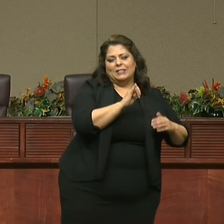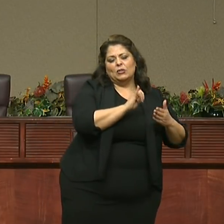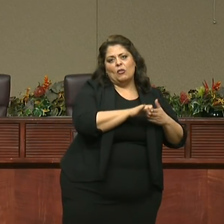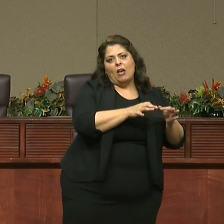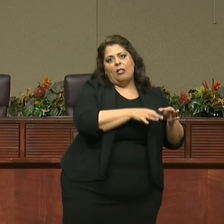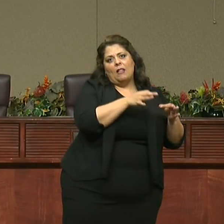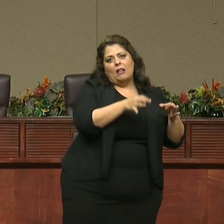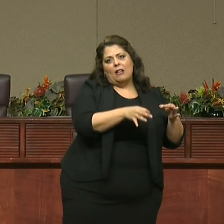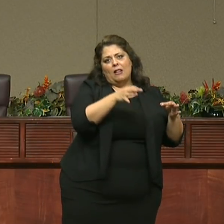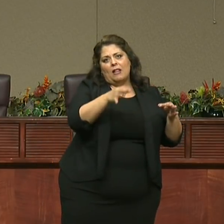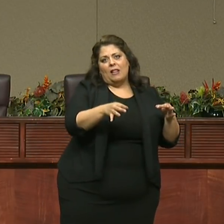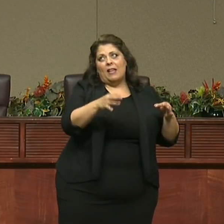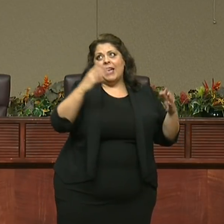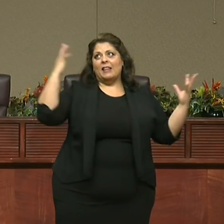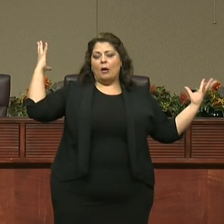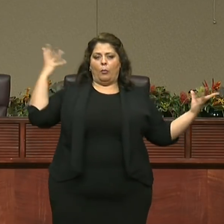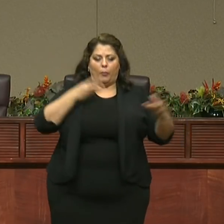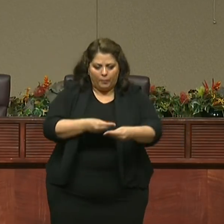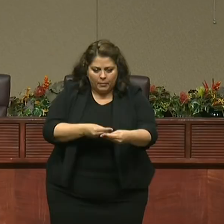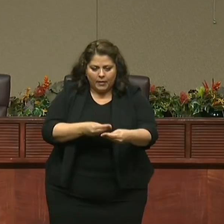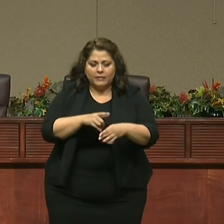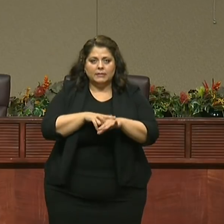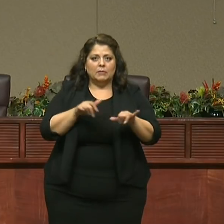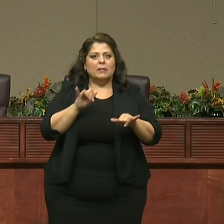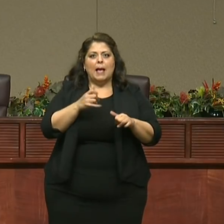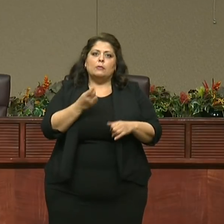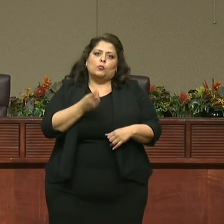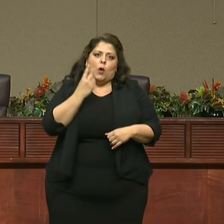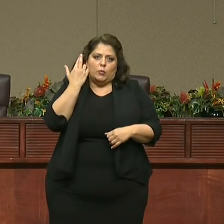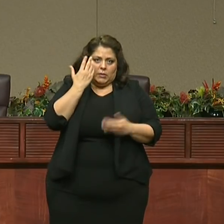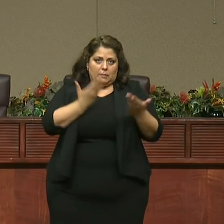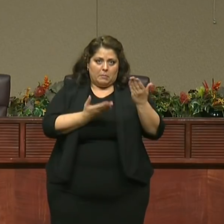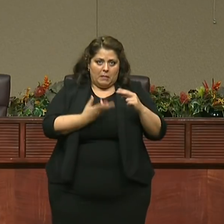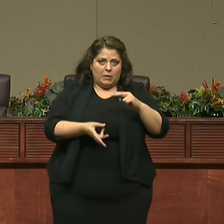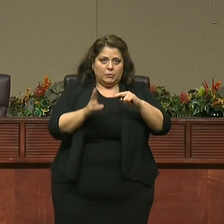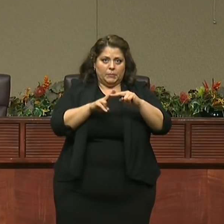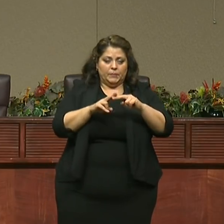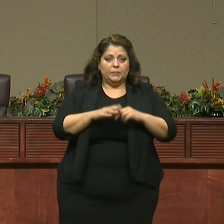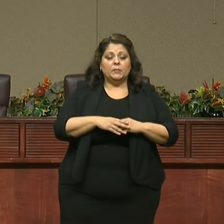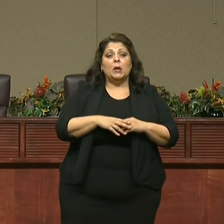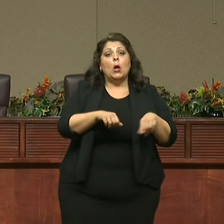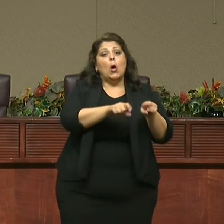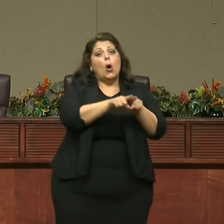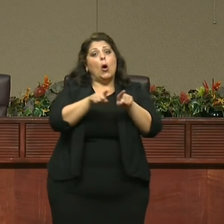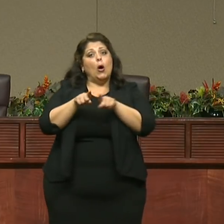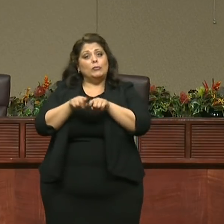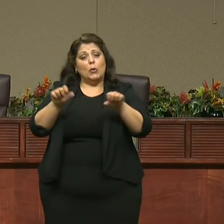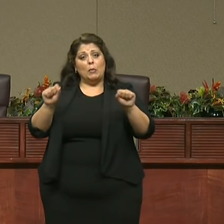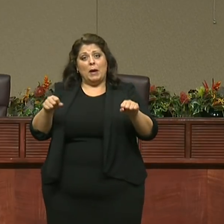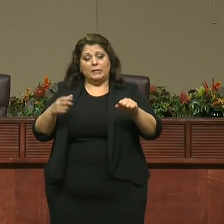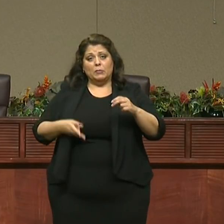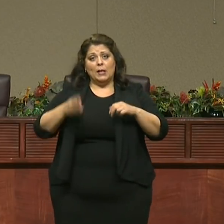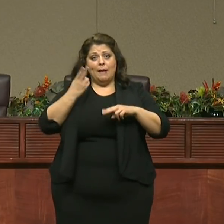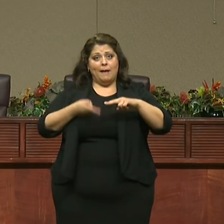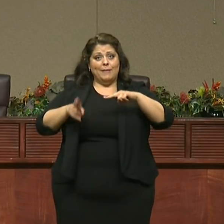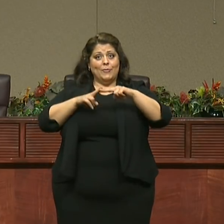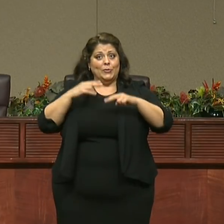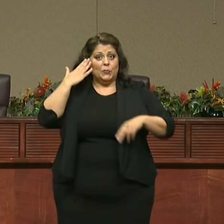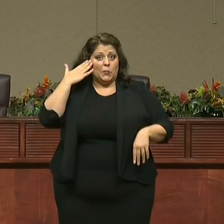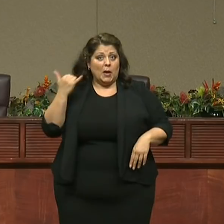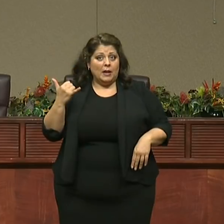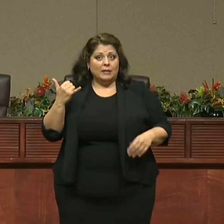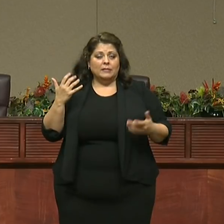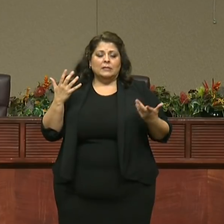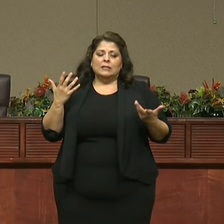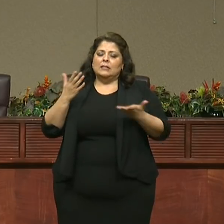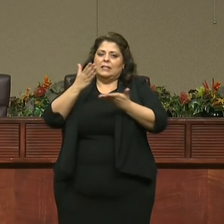that could be one of the issues. The other issue in the high number of cases reported to us could be that there was some